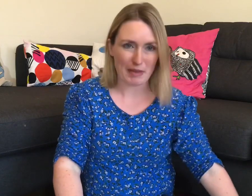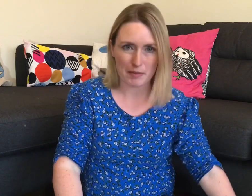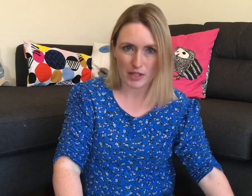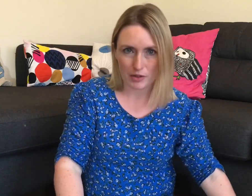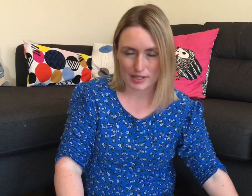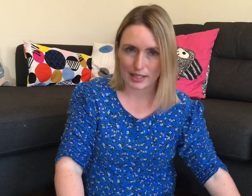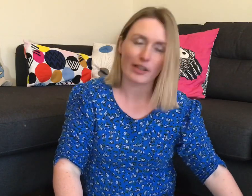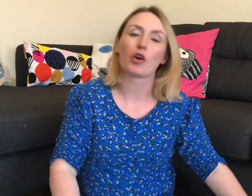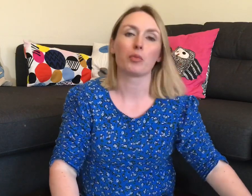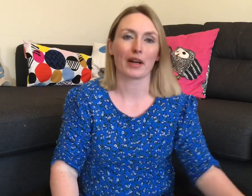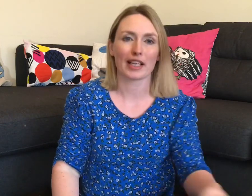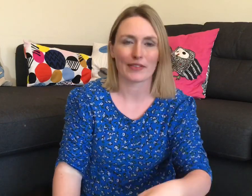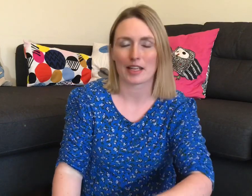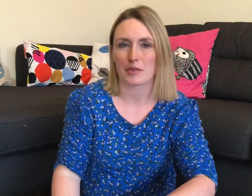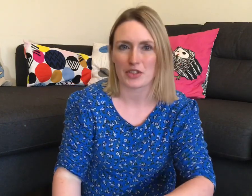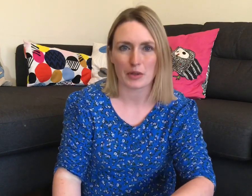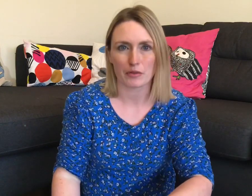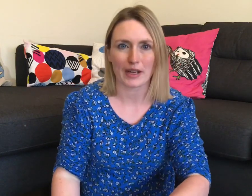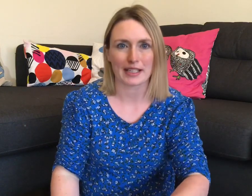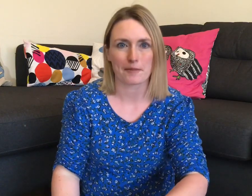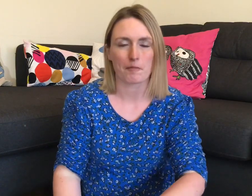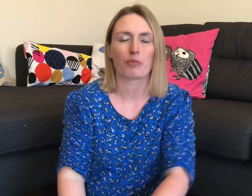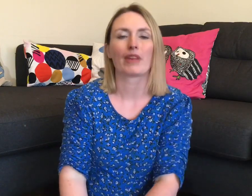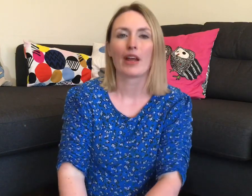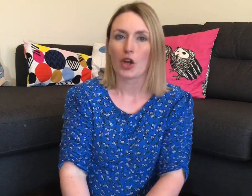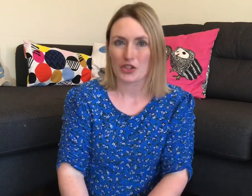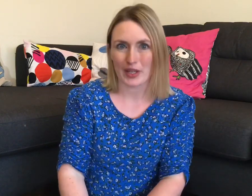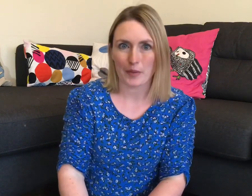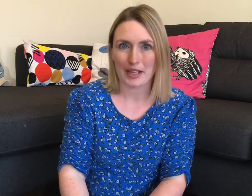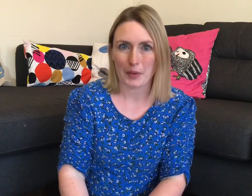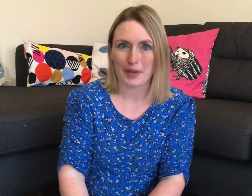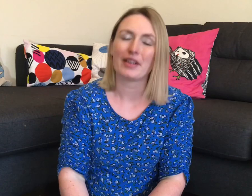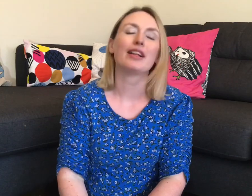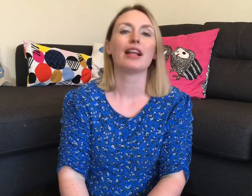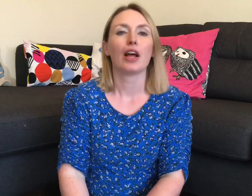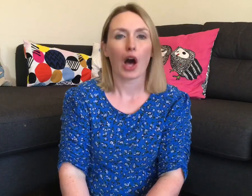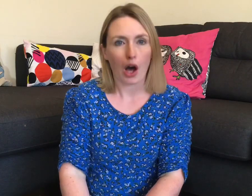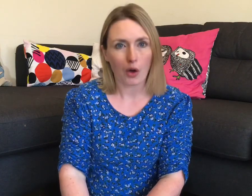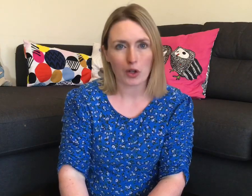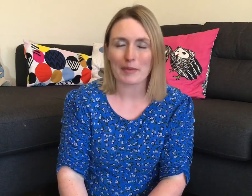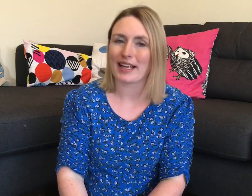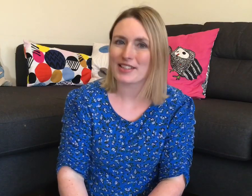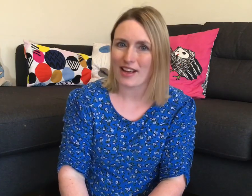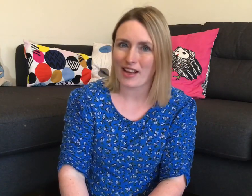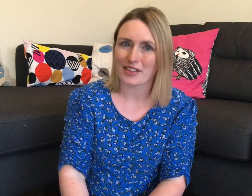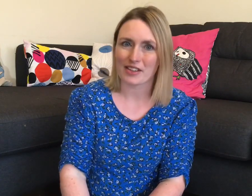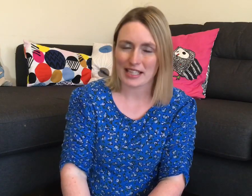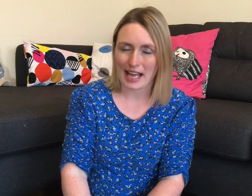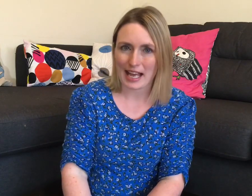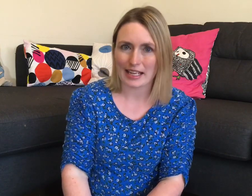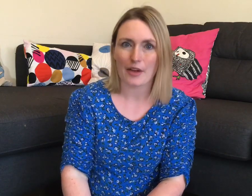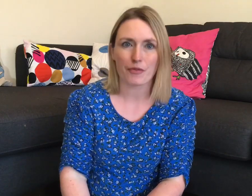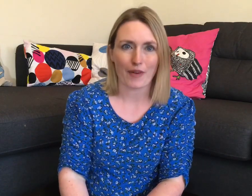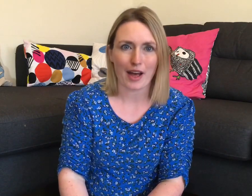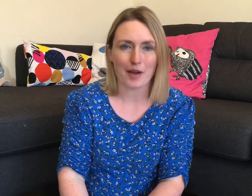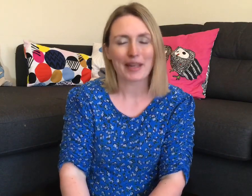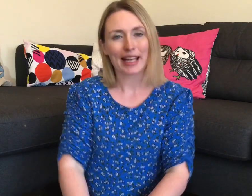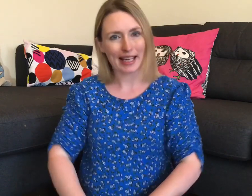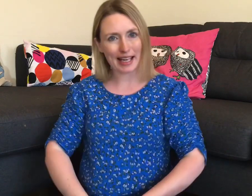maybe you can see at home what kind of animals you can find. So here we go. Old MacDonald had a farm. E